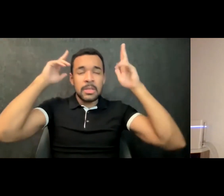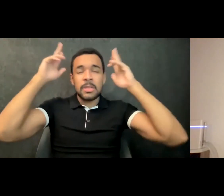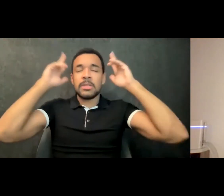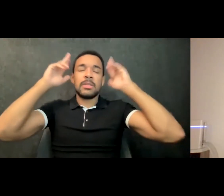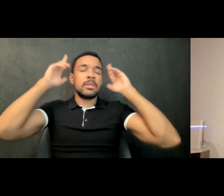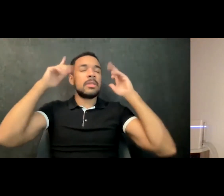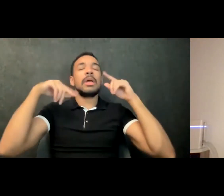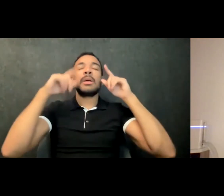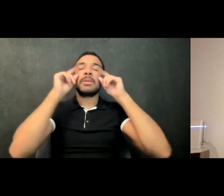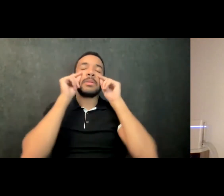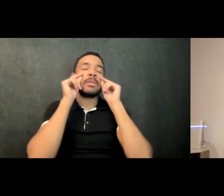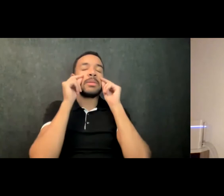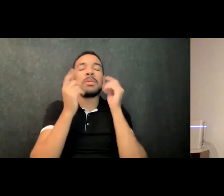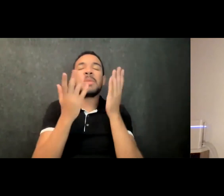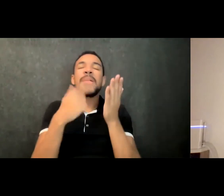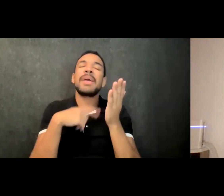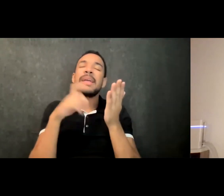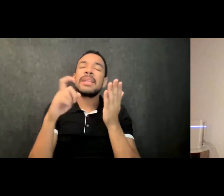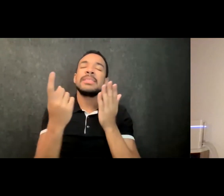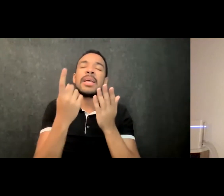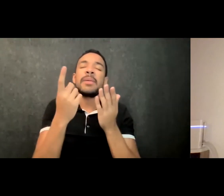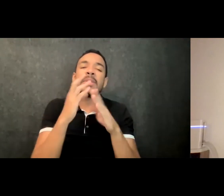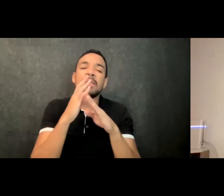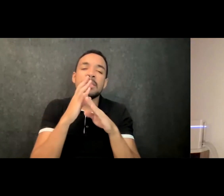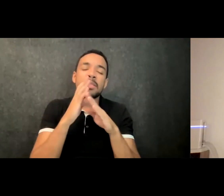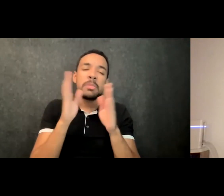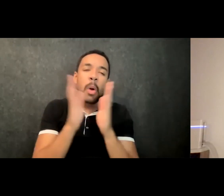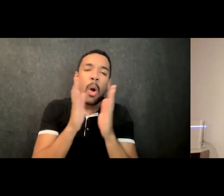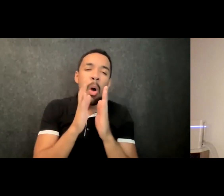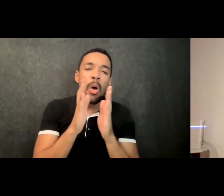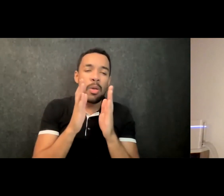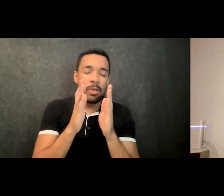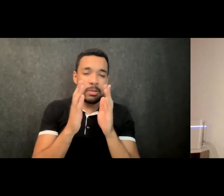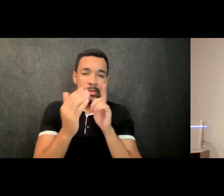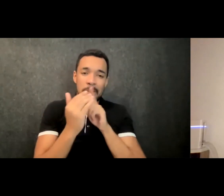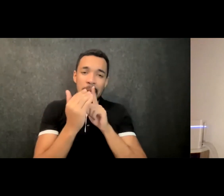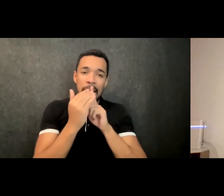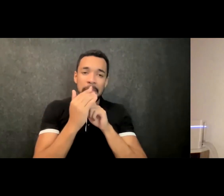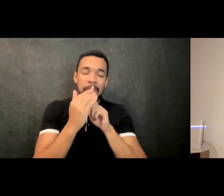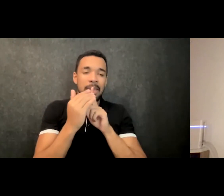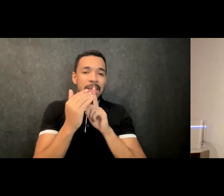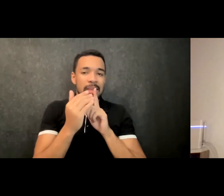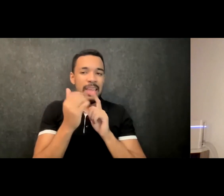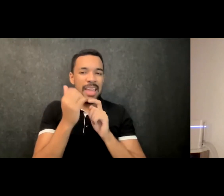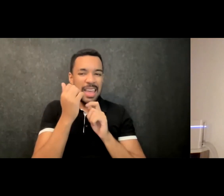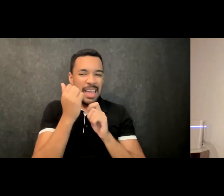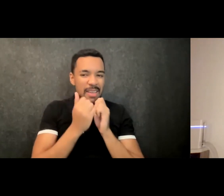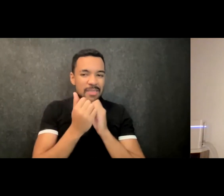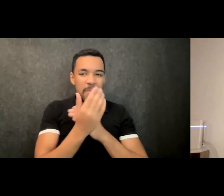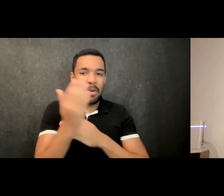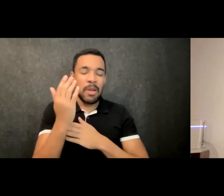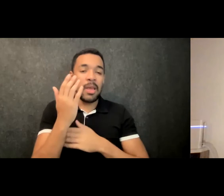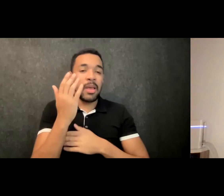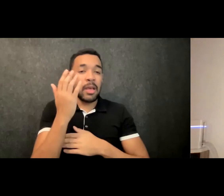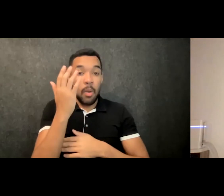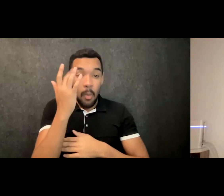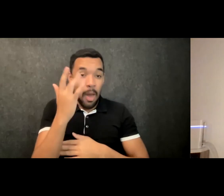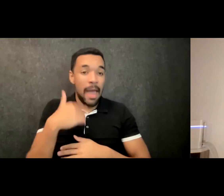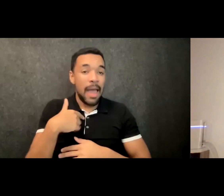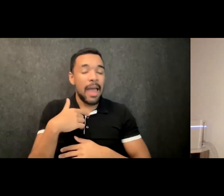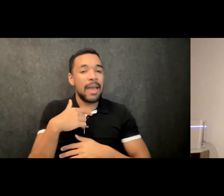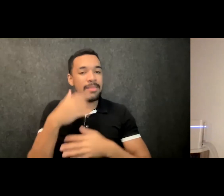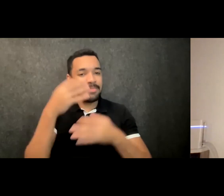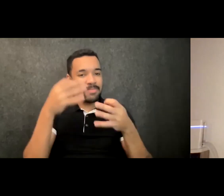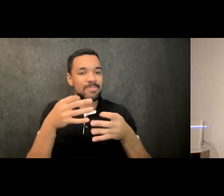something very small to remind me every morning I was there of why I had chosen to stay alive in the face of